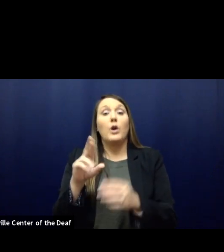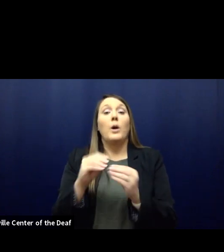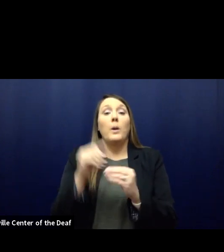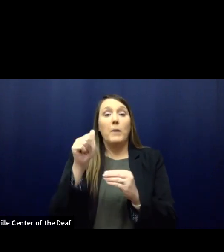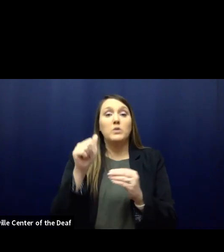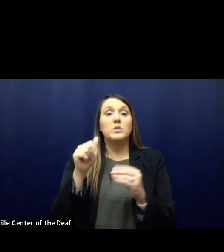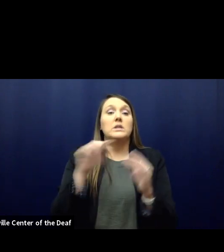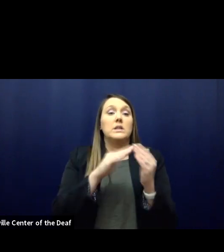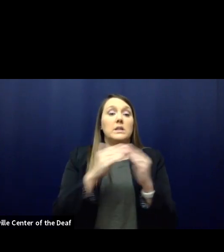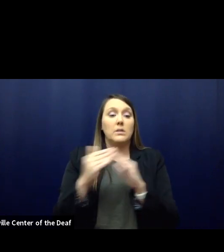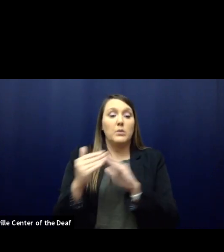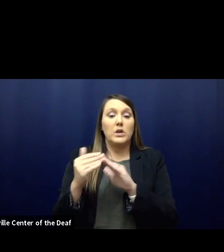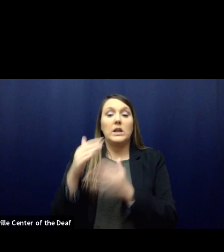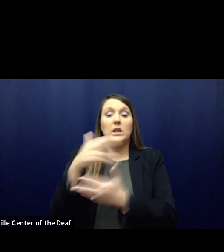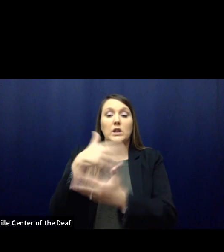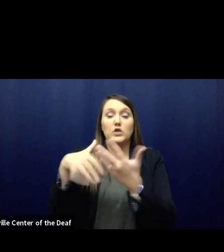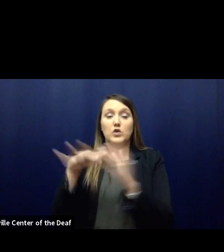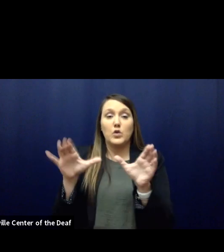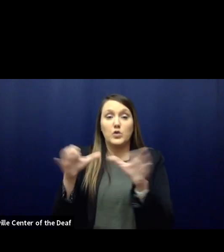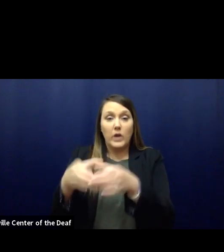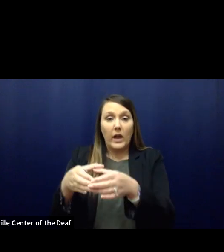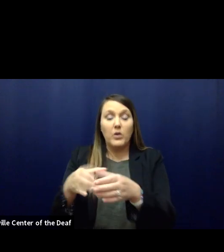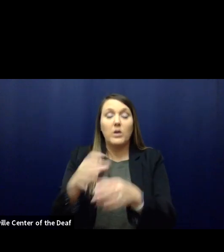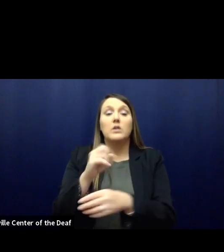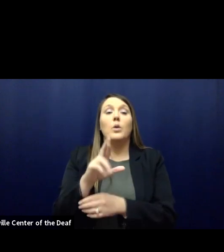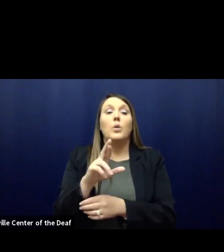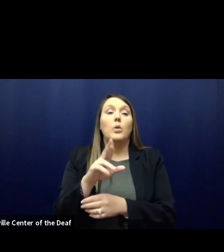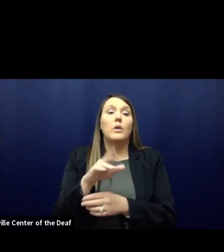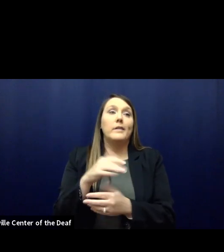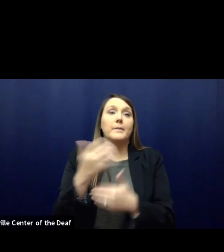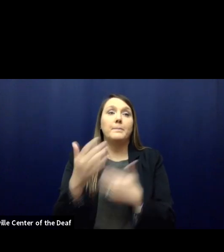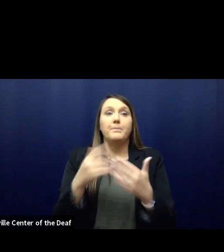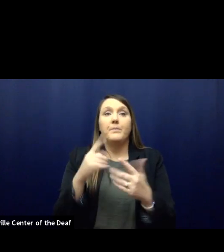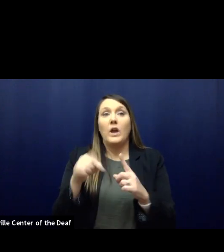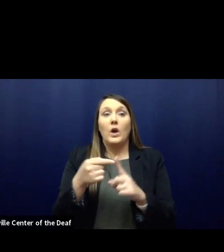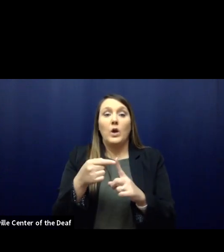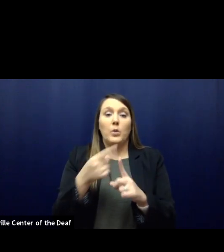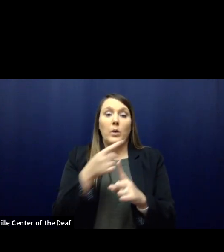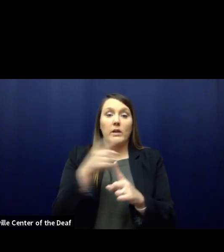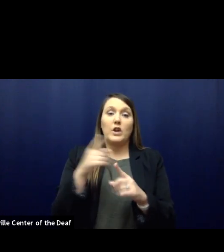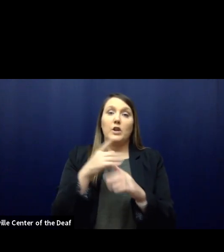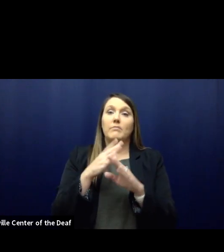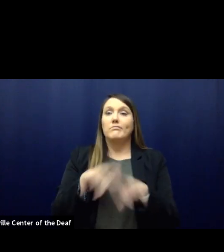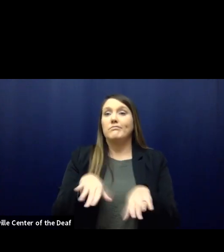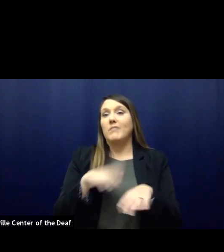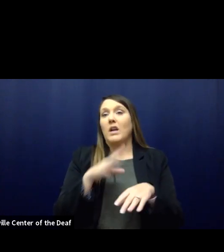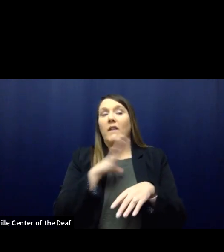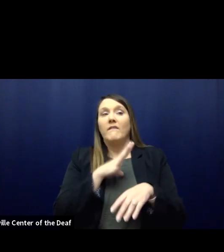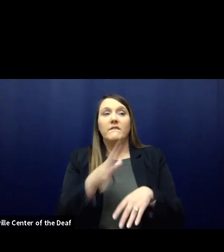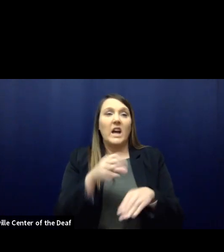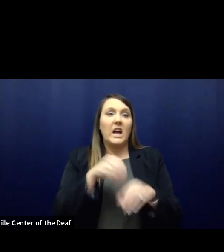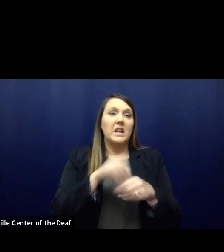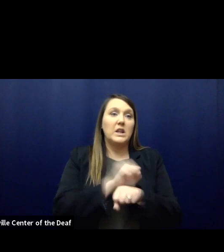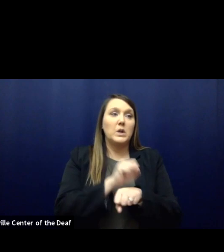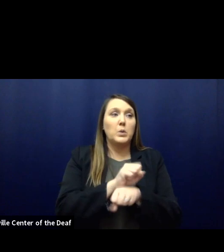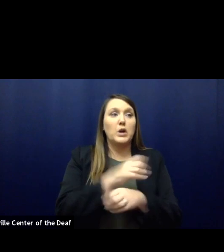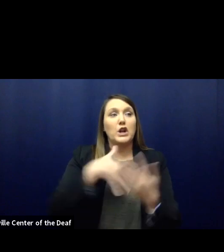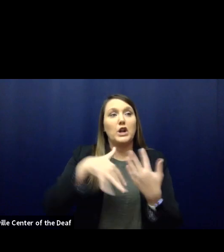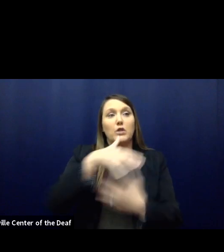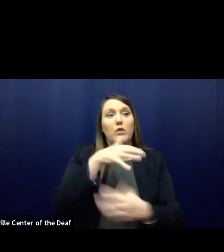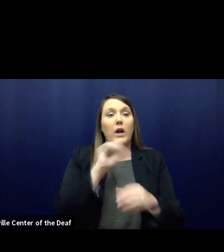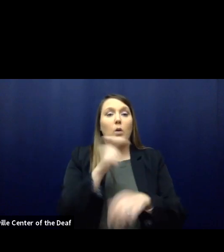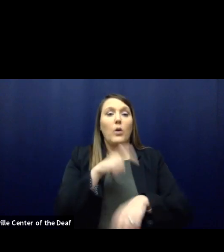social gatherings or having, when you're letting down your guard in your workplace with people you're around all the time.